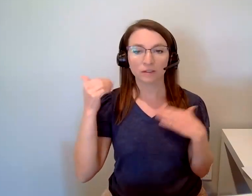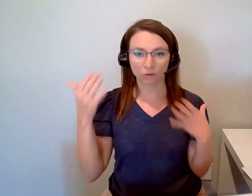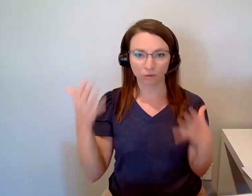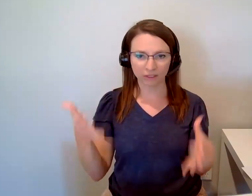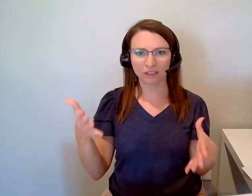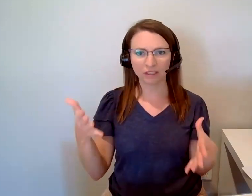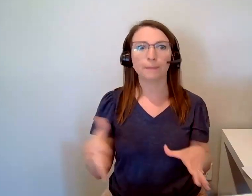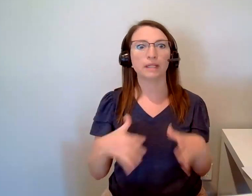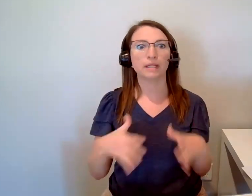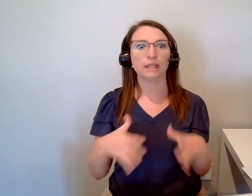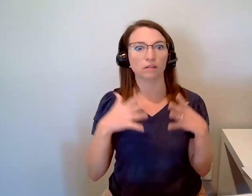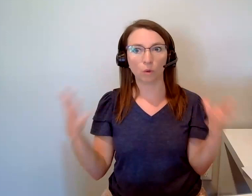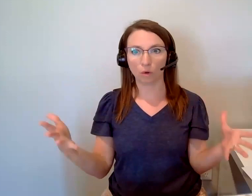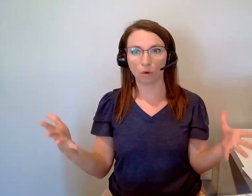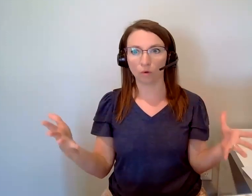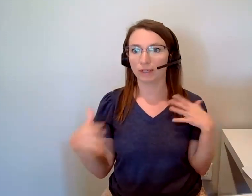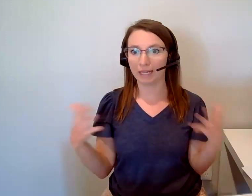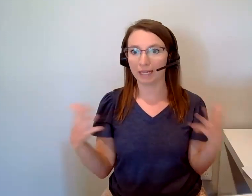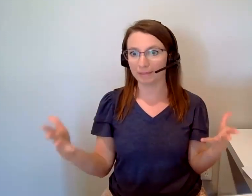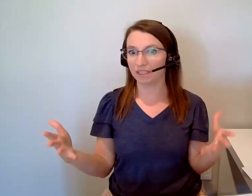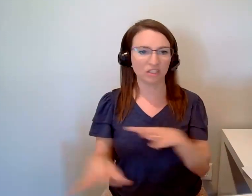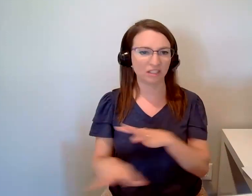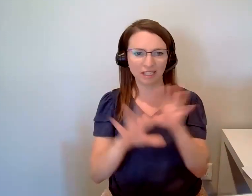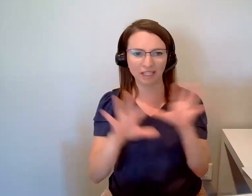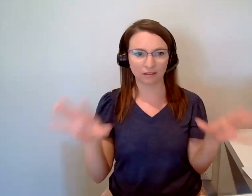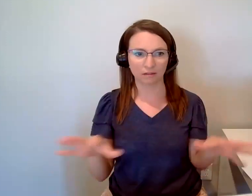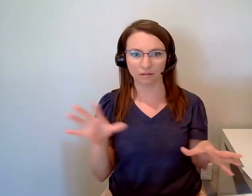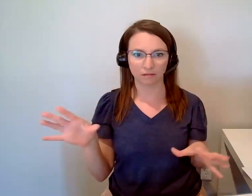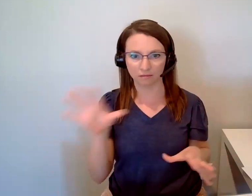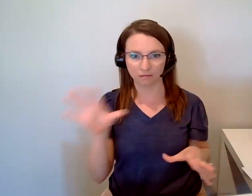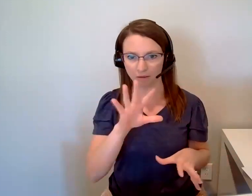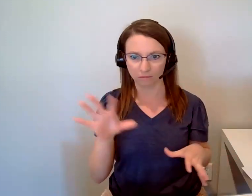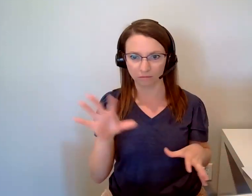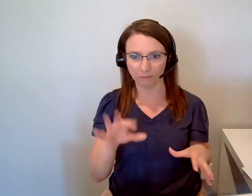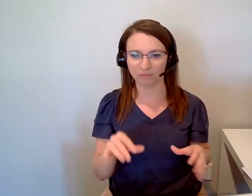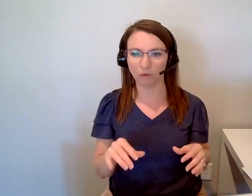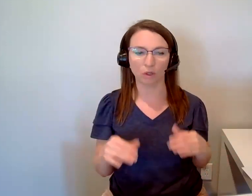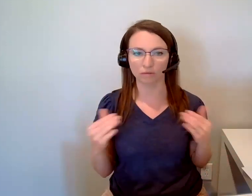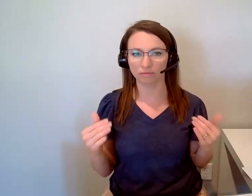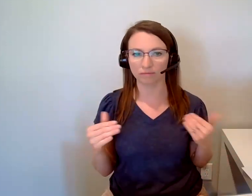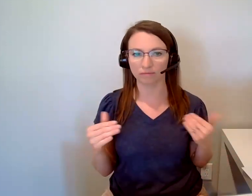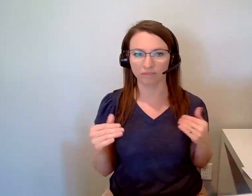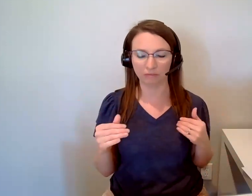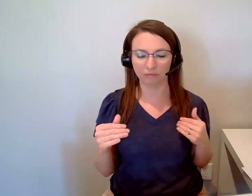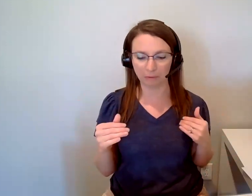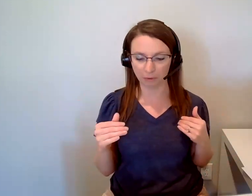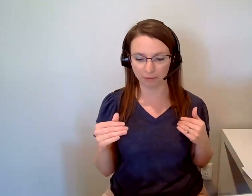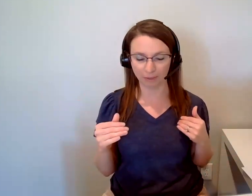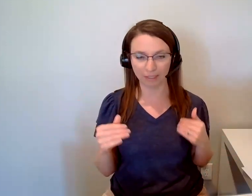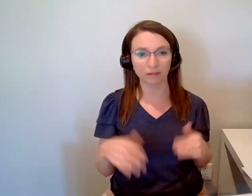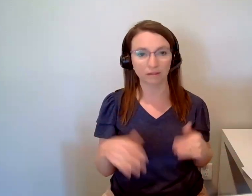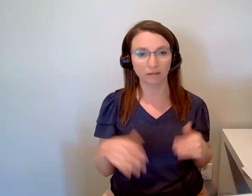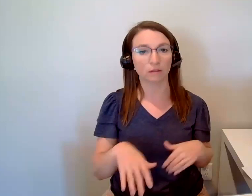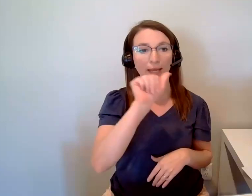So let's stop and go over the ABCs just in case, some of you aren't very familiar with them. Okay. So